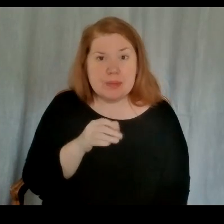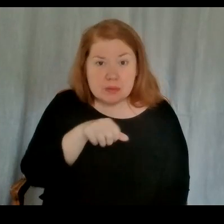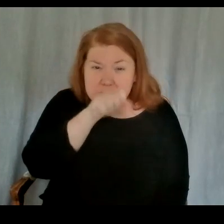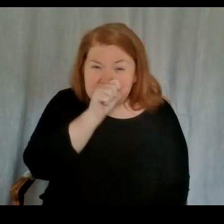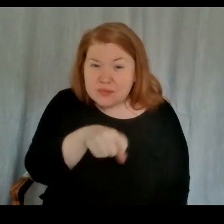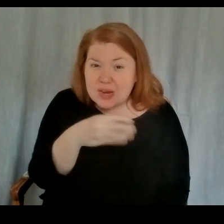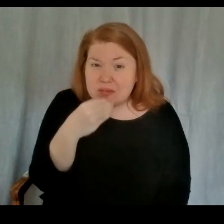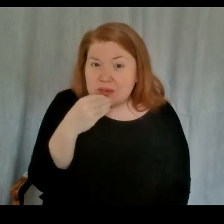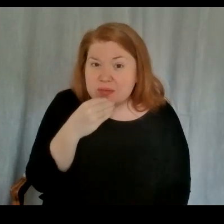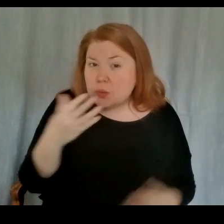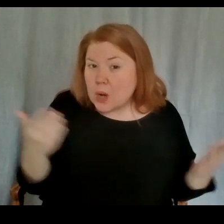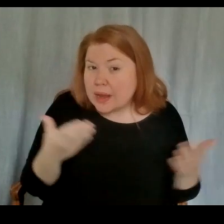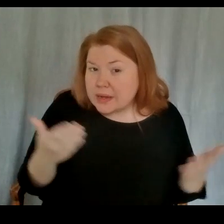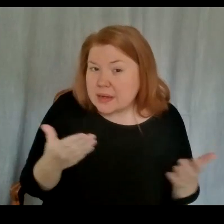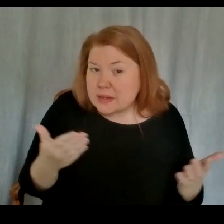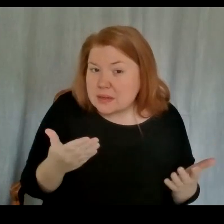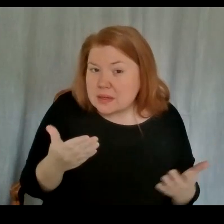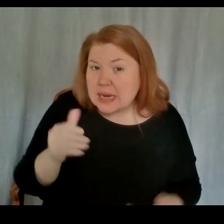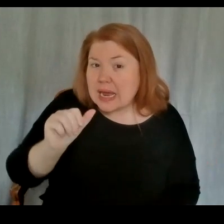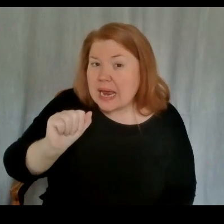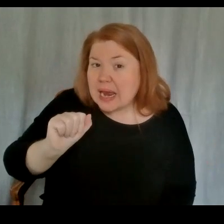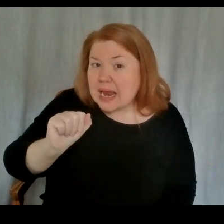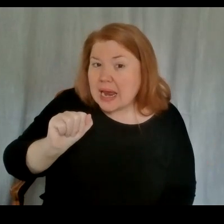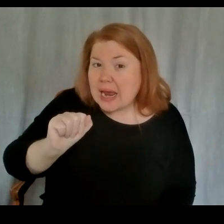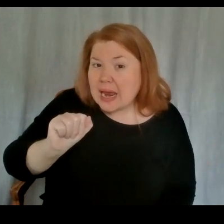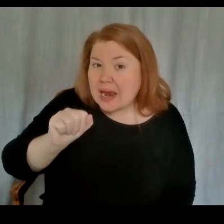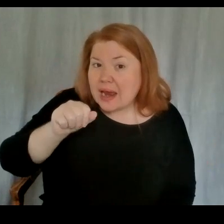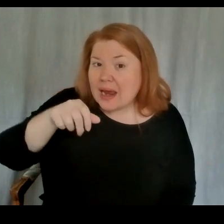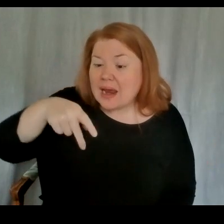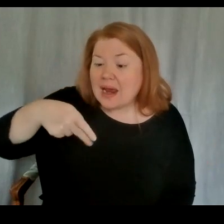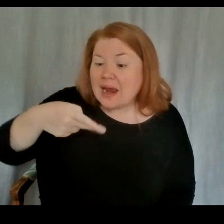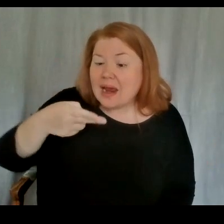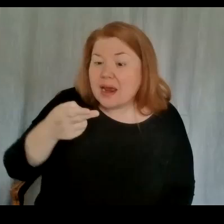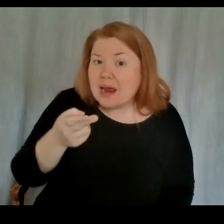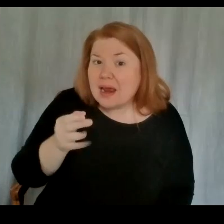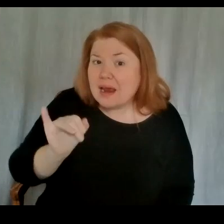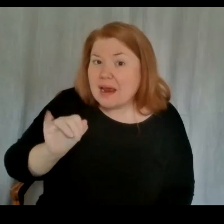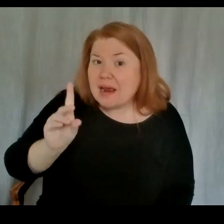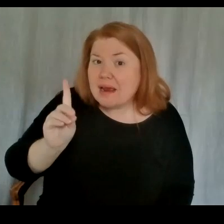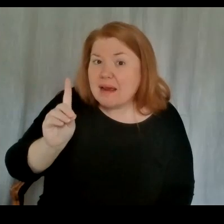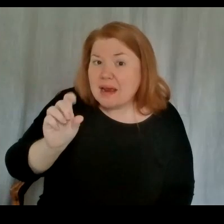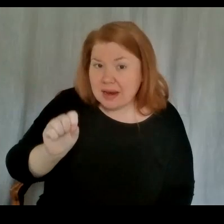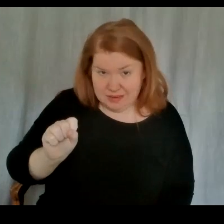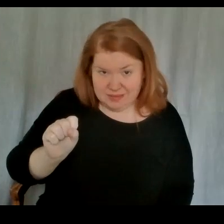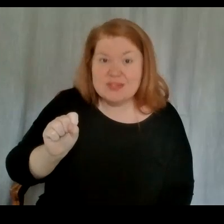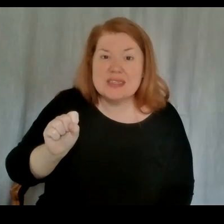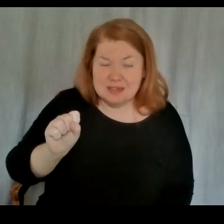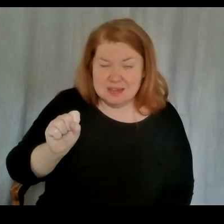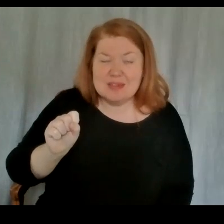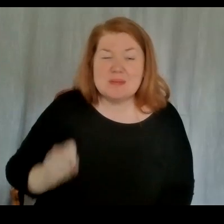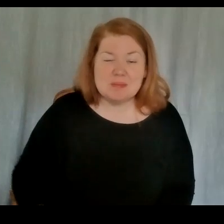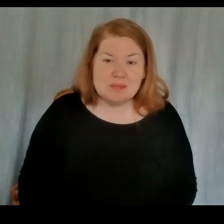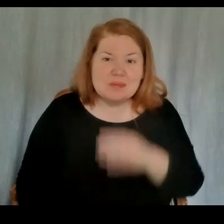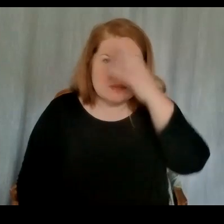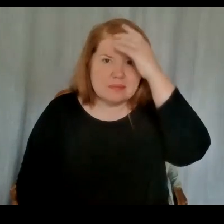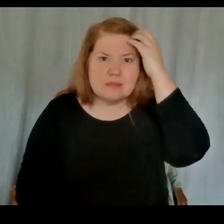A ladybug's favorite food is, remember what these guys are called? Aphids. In